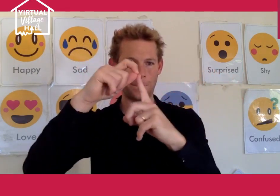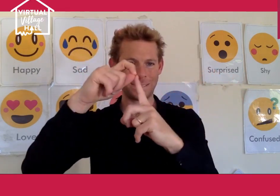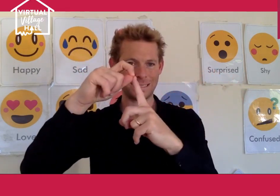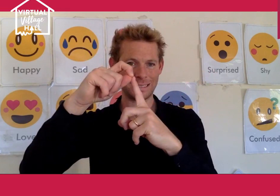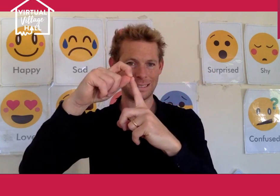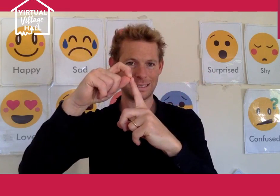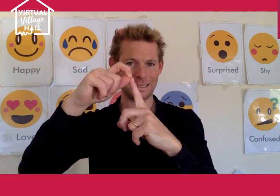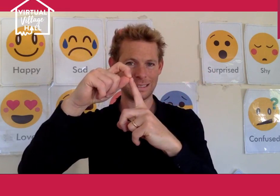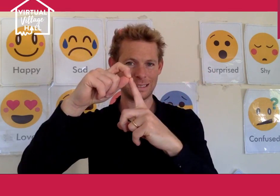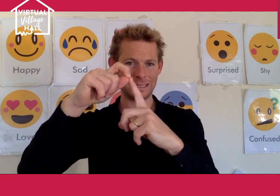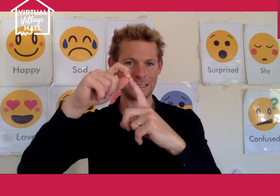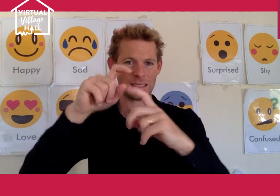P,